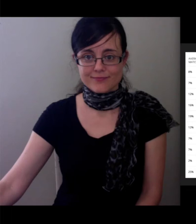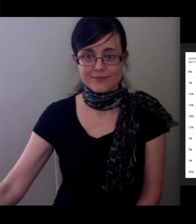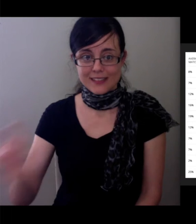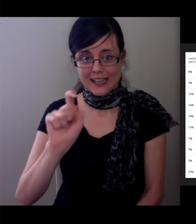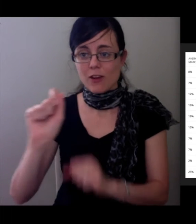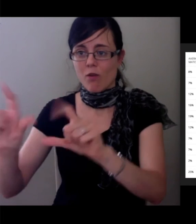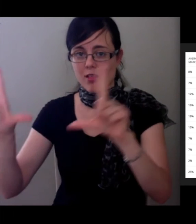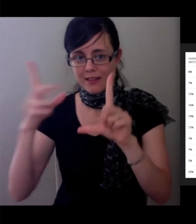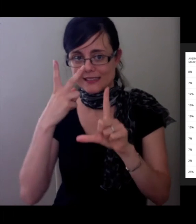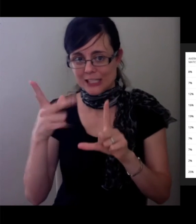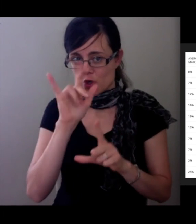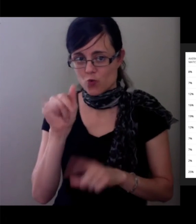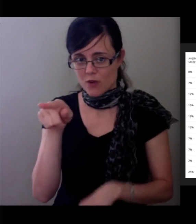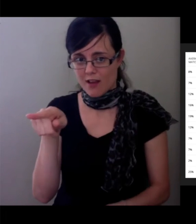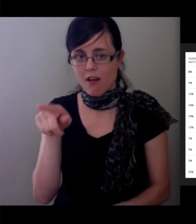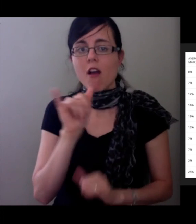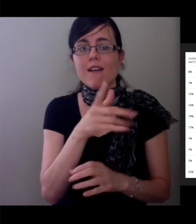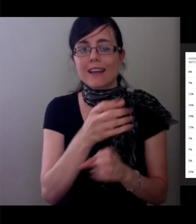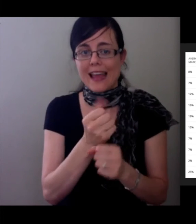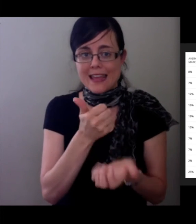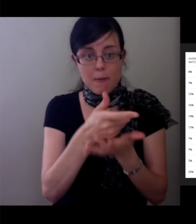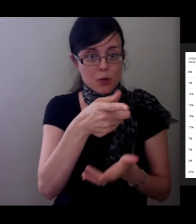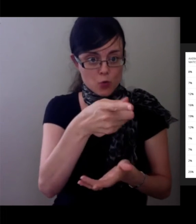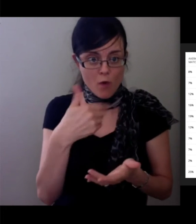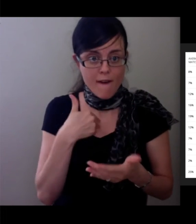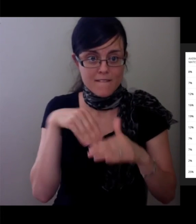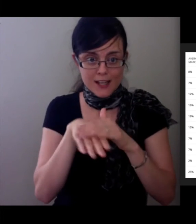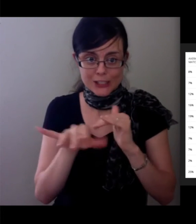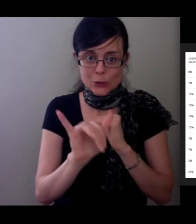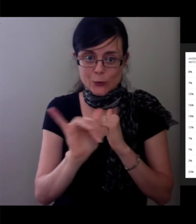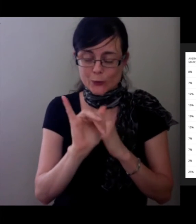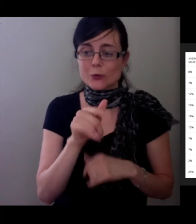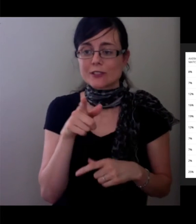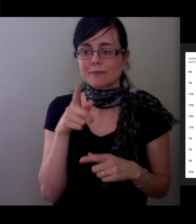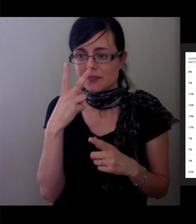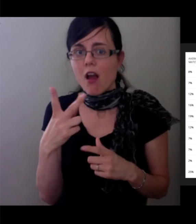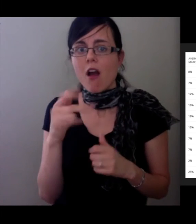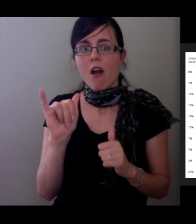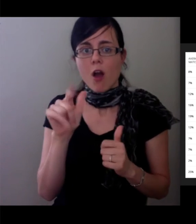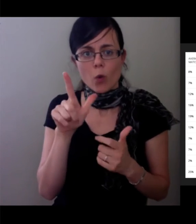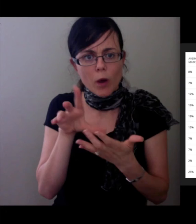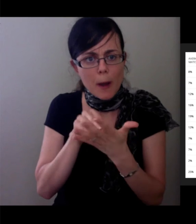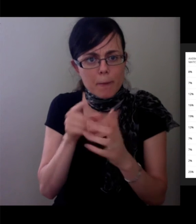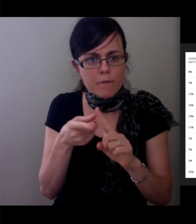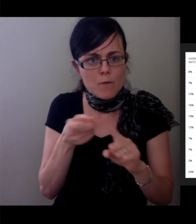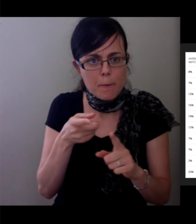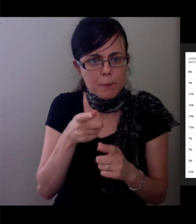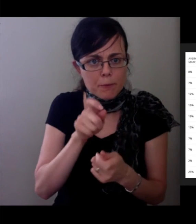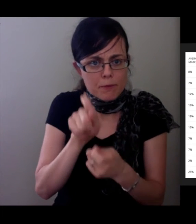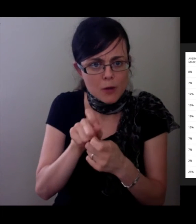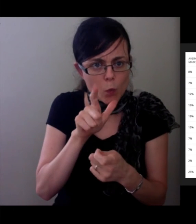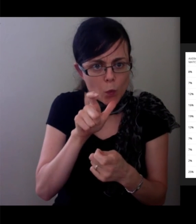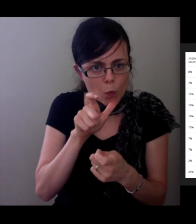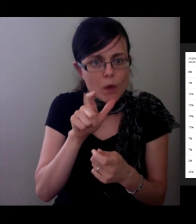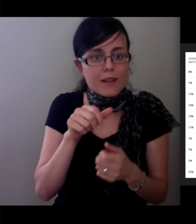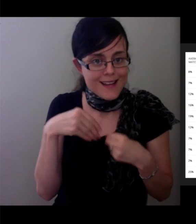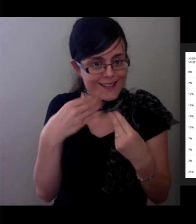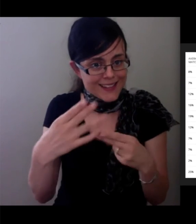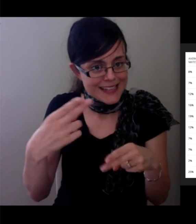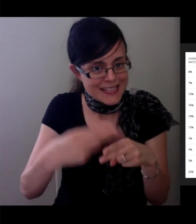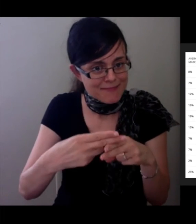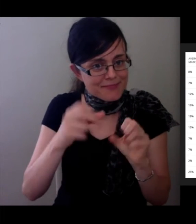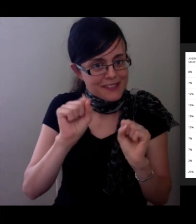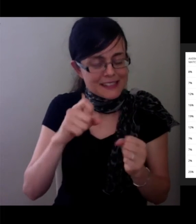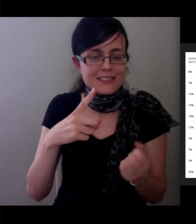So when I click on the green icon here, it will show me, and you have access to this as well, it will show me where you got